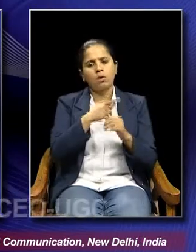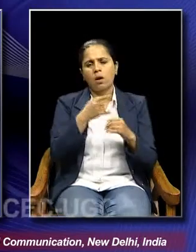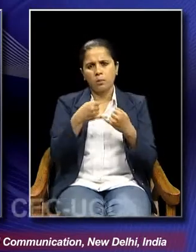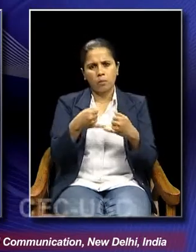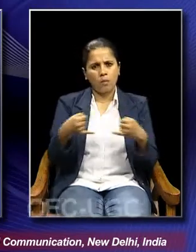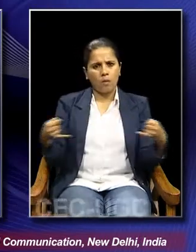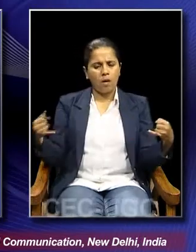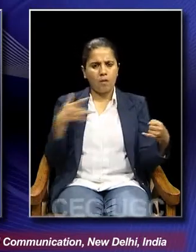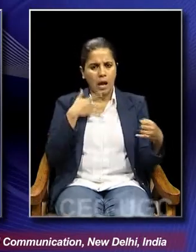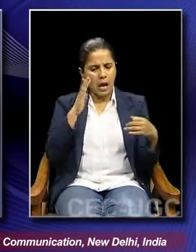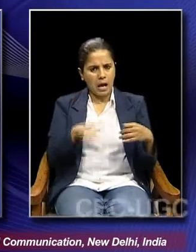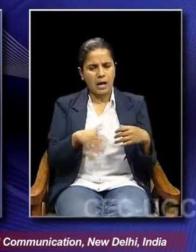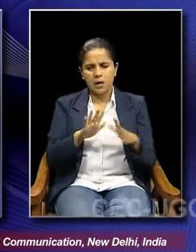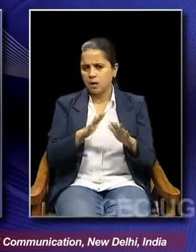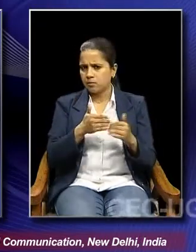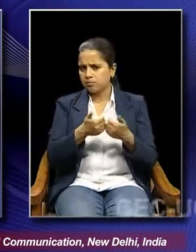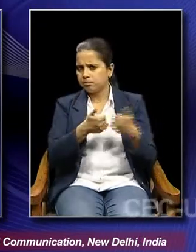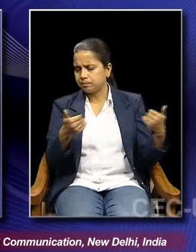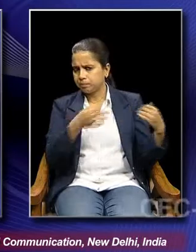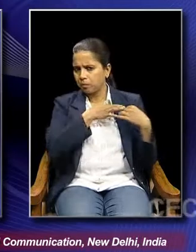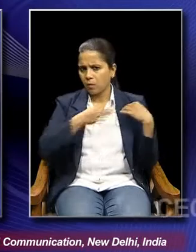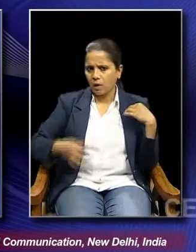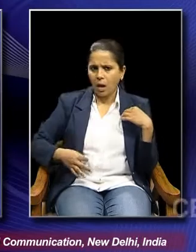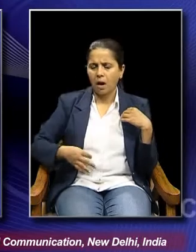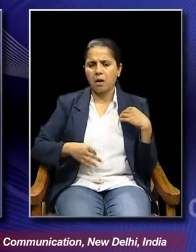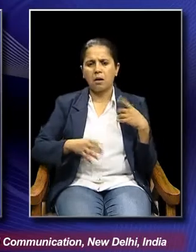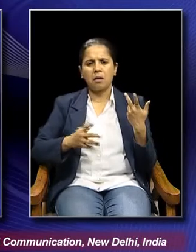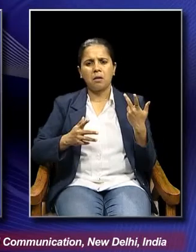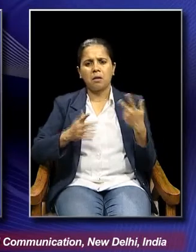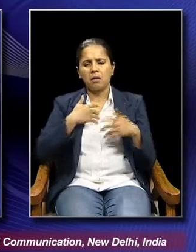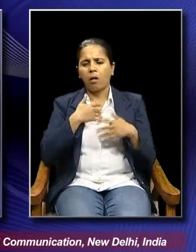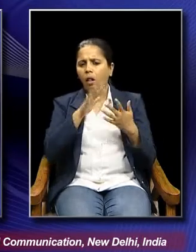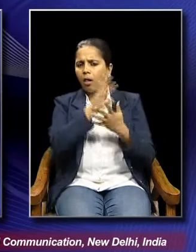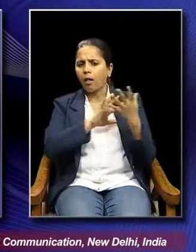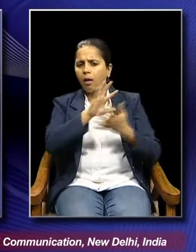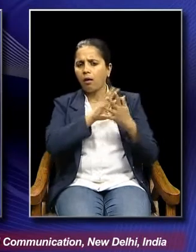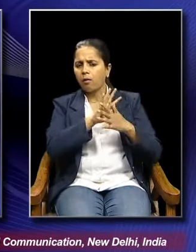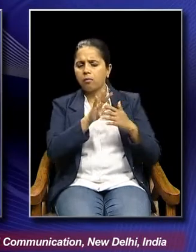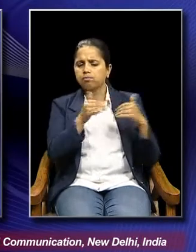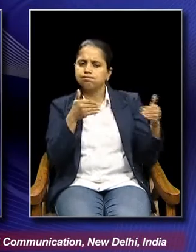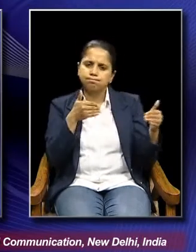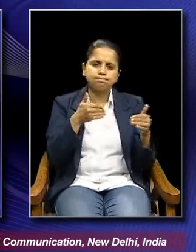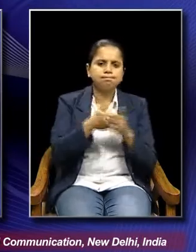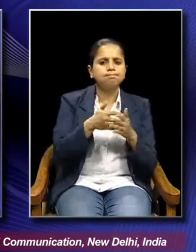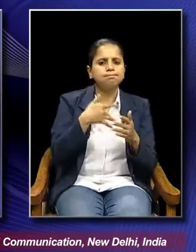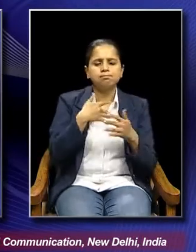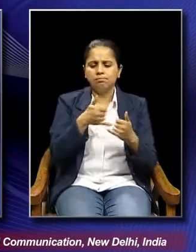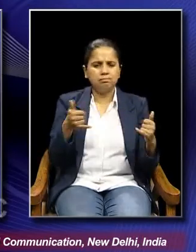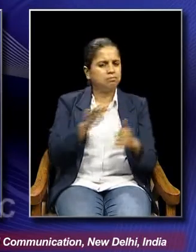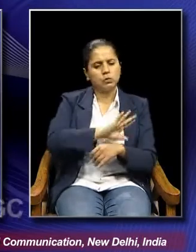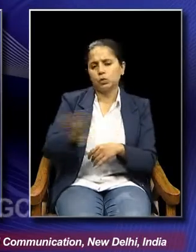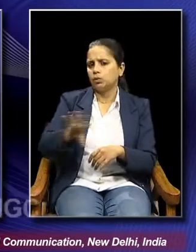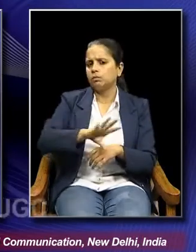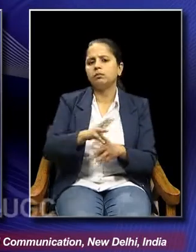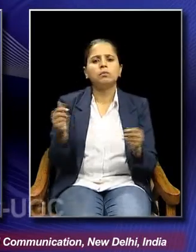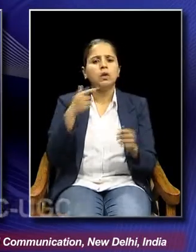were there with regard to the class system, they could become blur, and they also prove to be that some kind of an